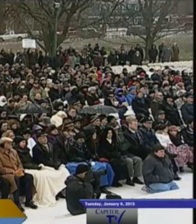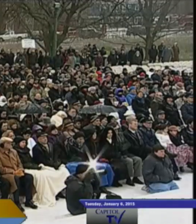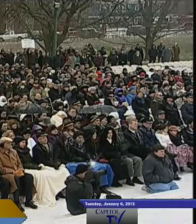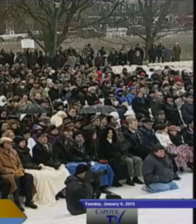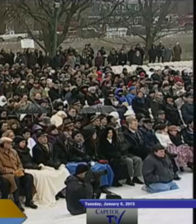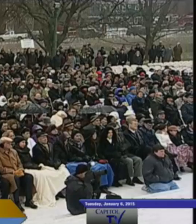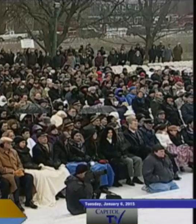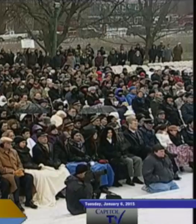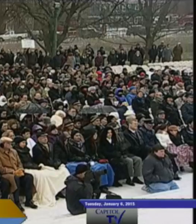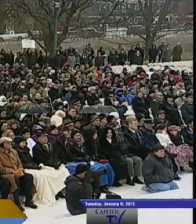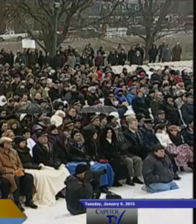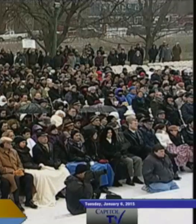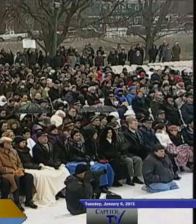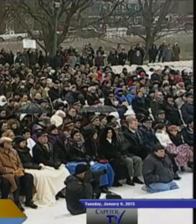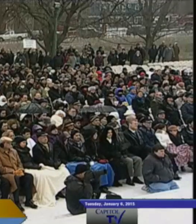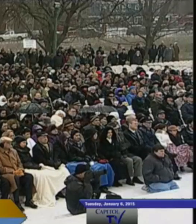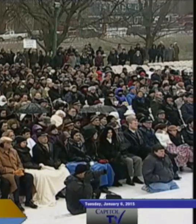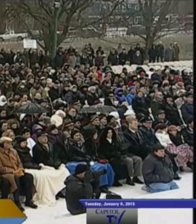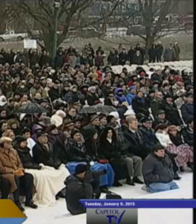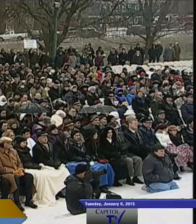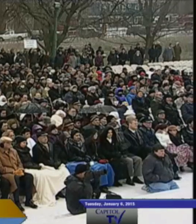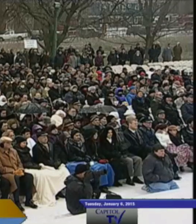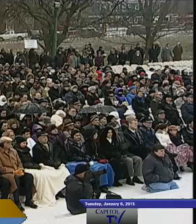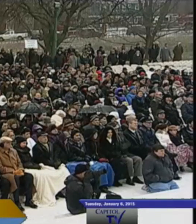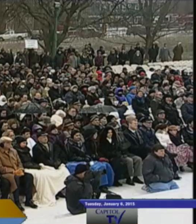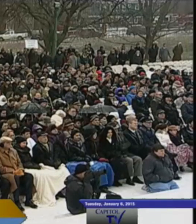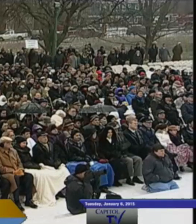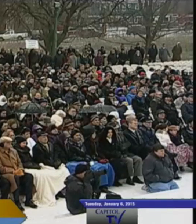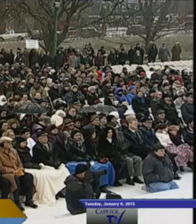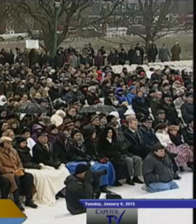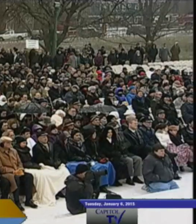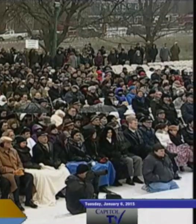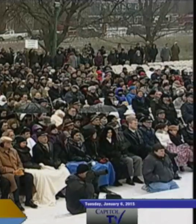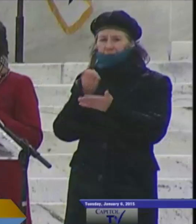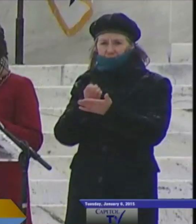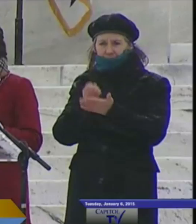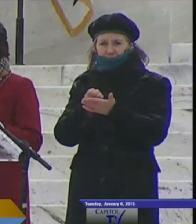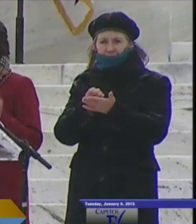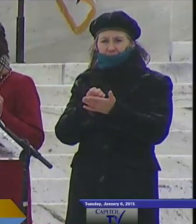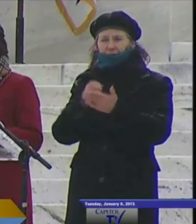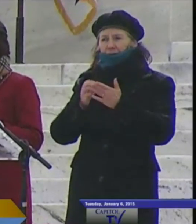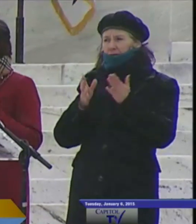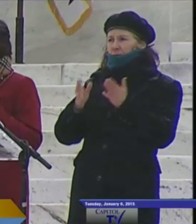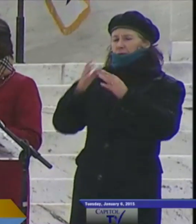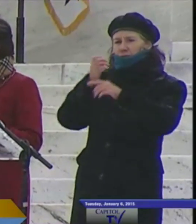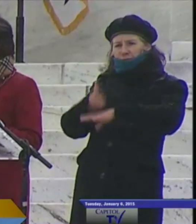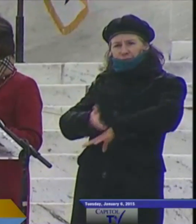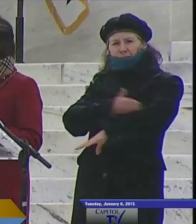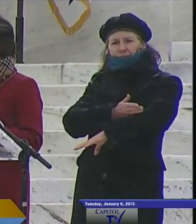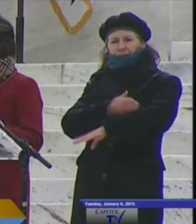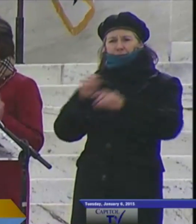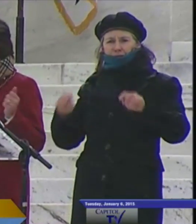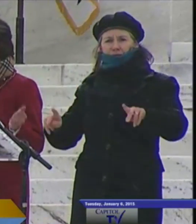Our collective future is tied to rebuilding Rhode Island's economy in a way that expands